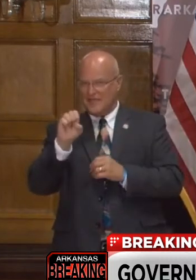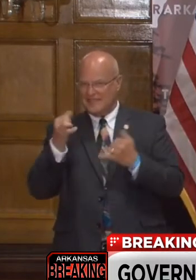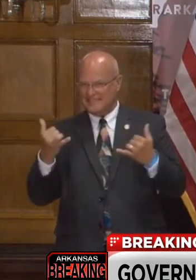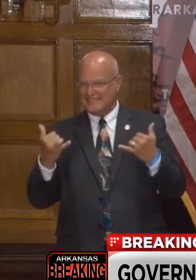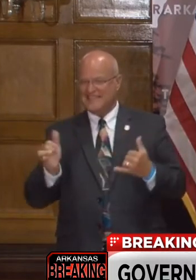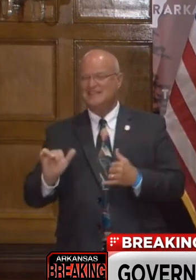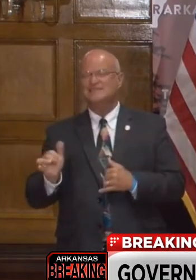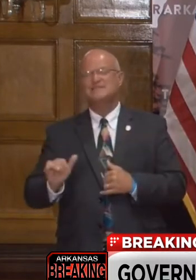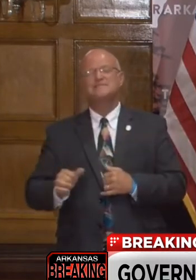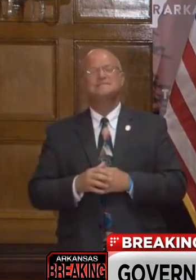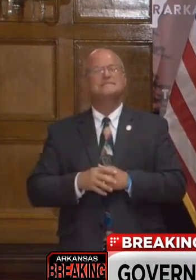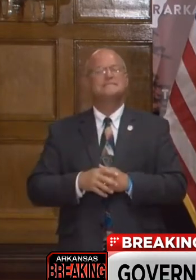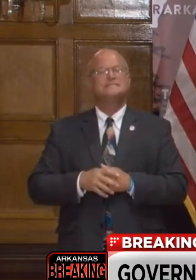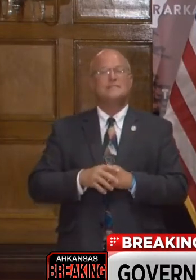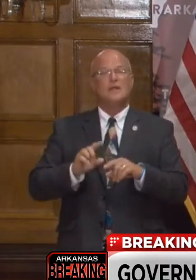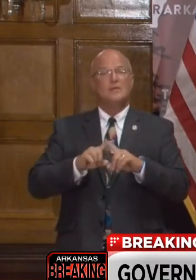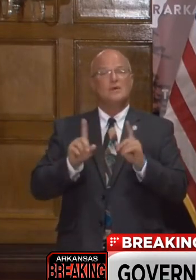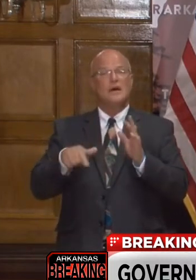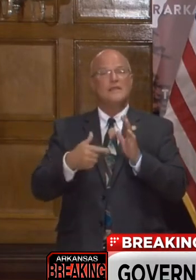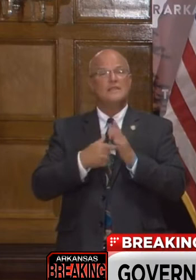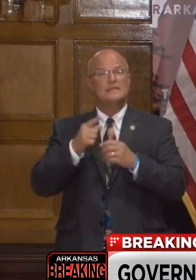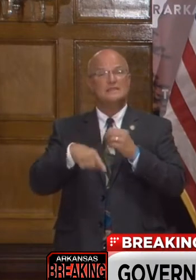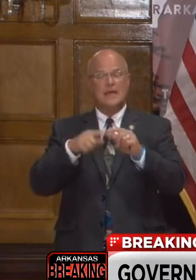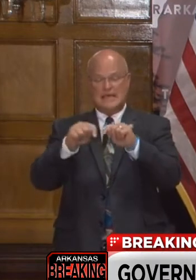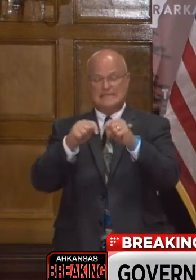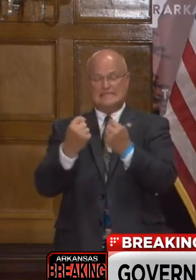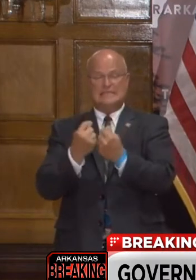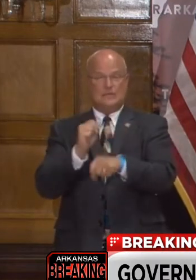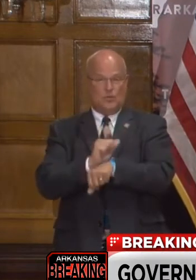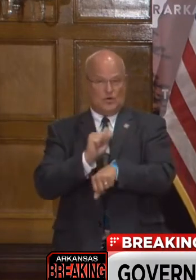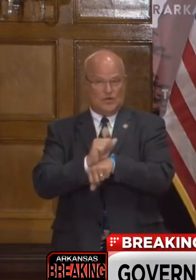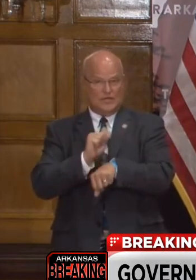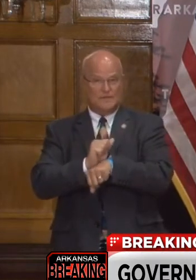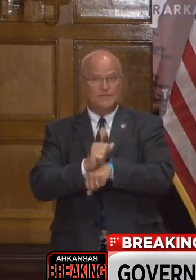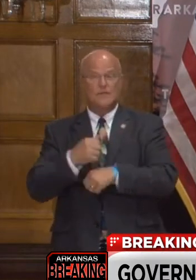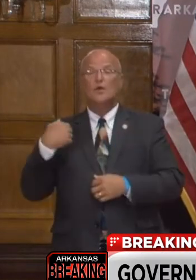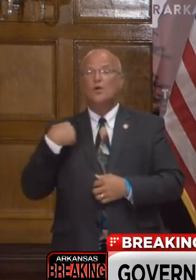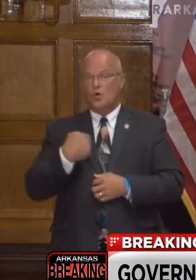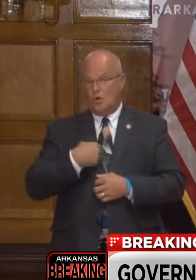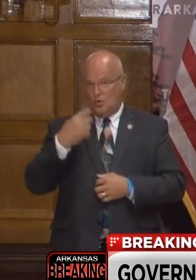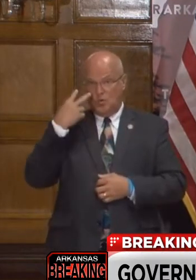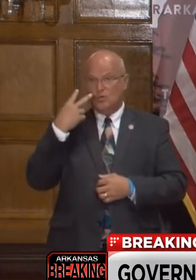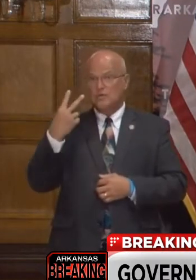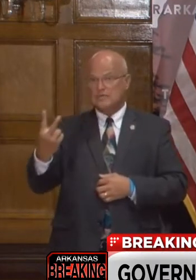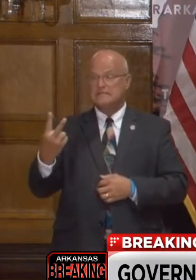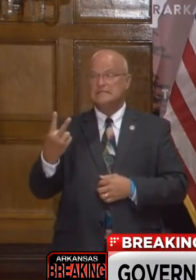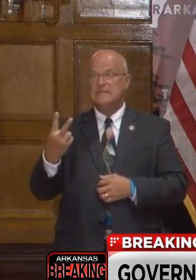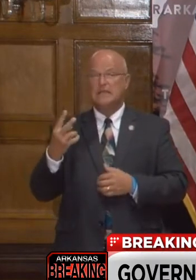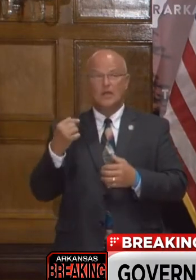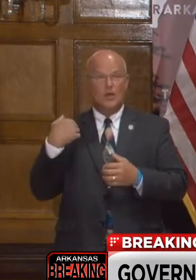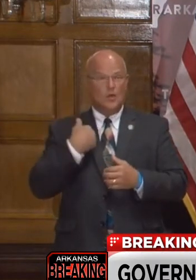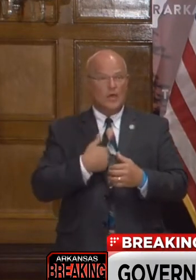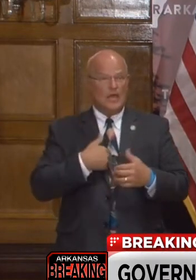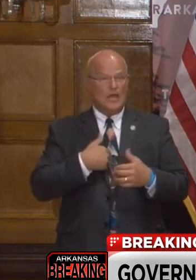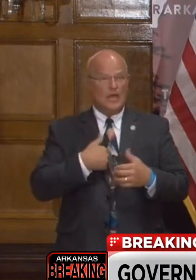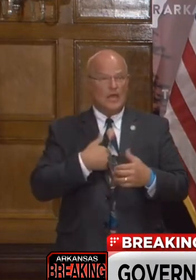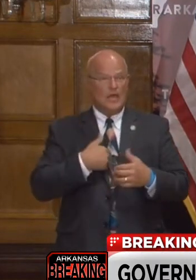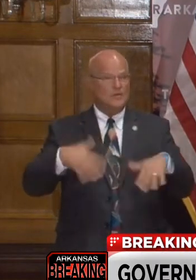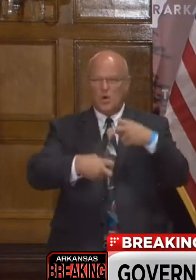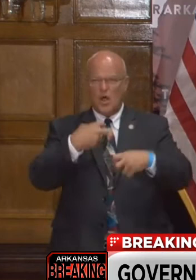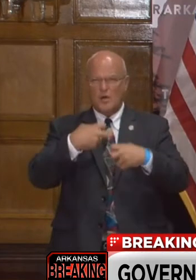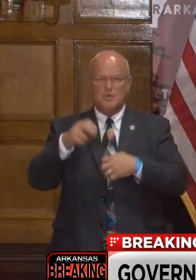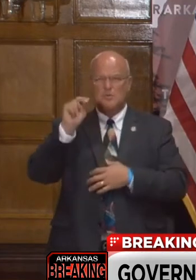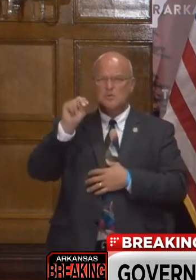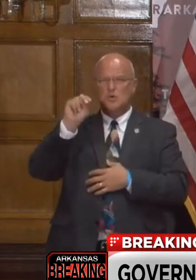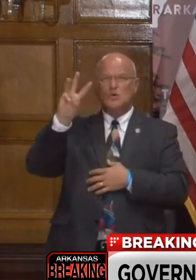today, but this is about teamwork. And we see that we had such a problem in